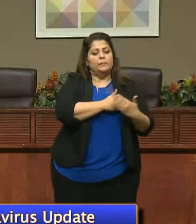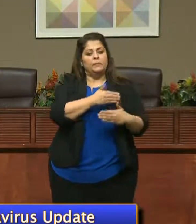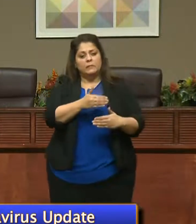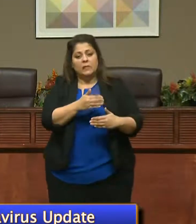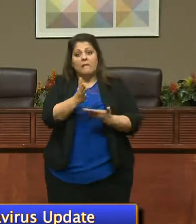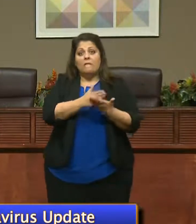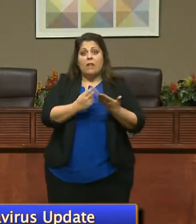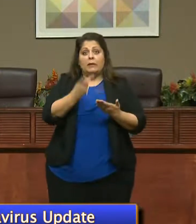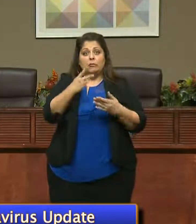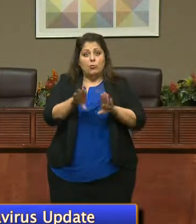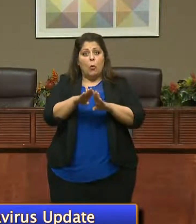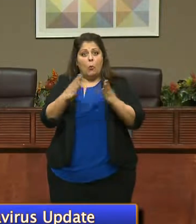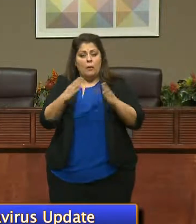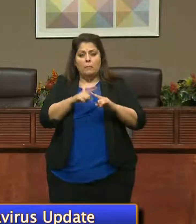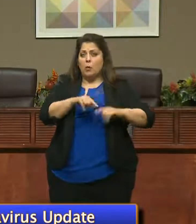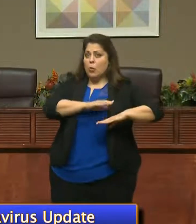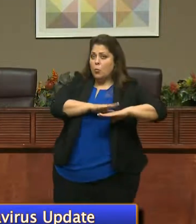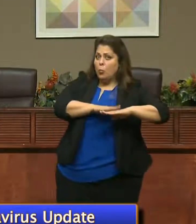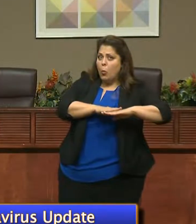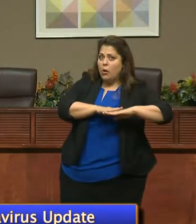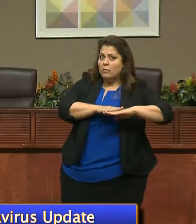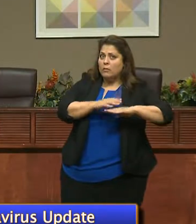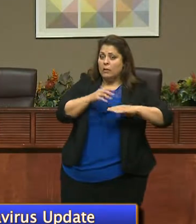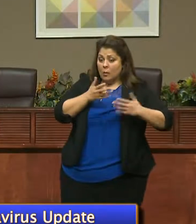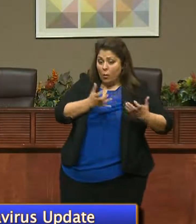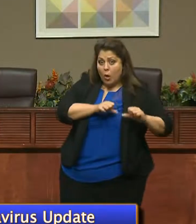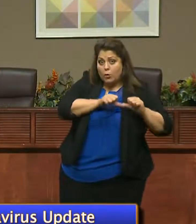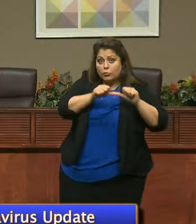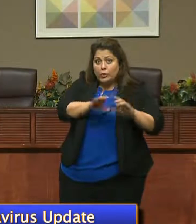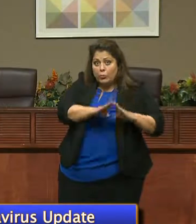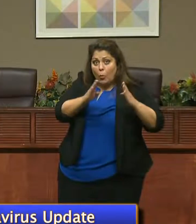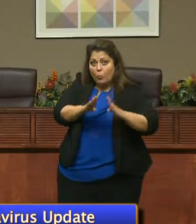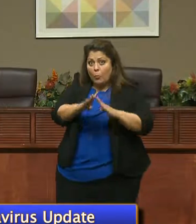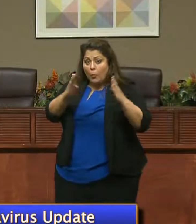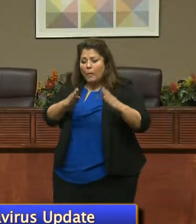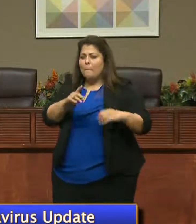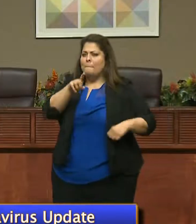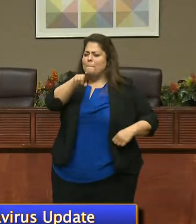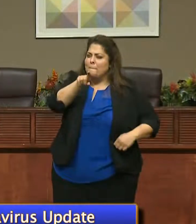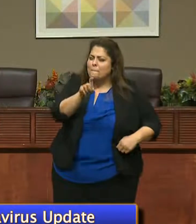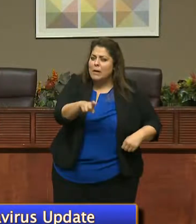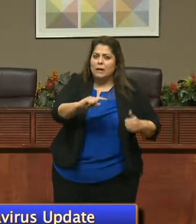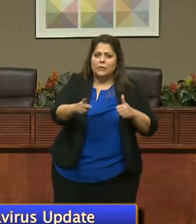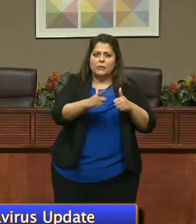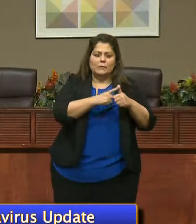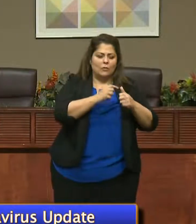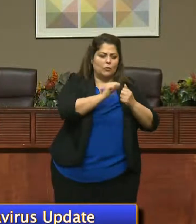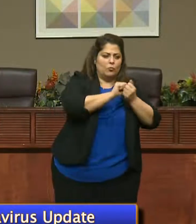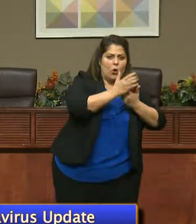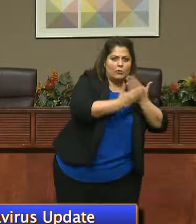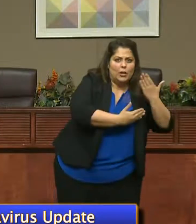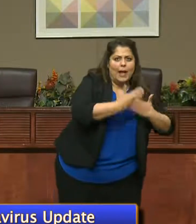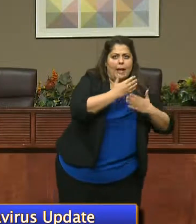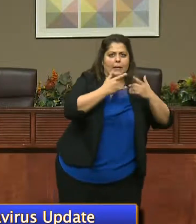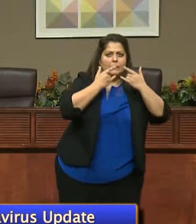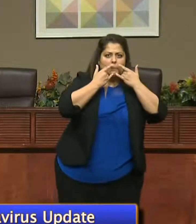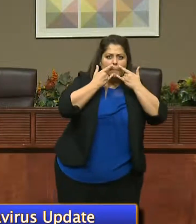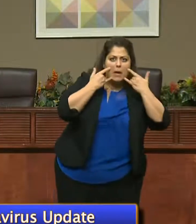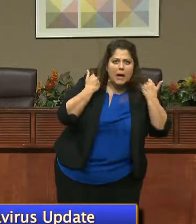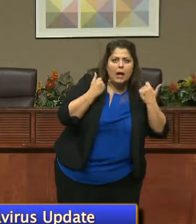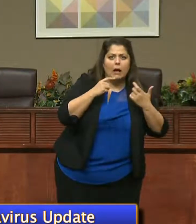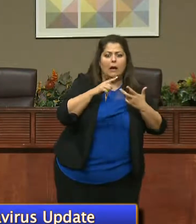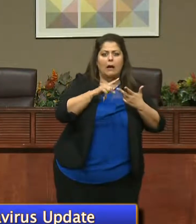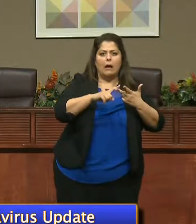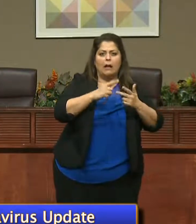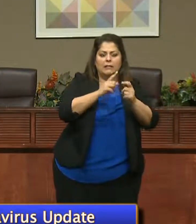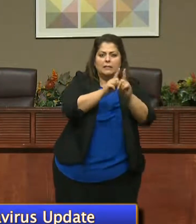wear masks, we need to continue to social distance, we need to continue to wash our hands and do all the good hygiene things. And it